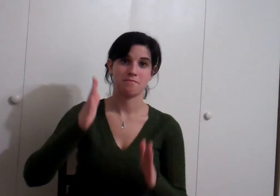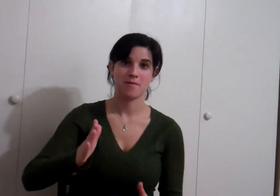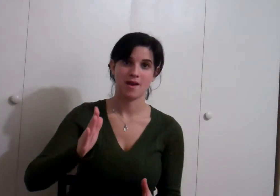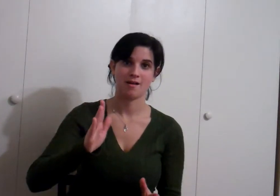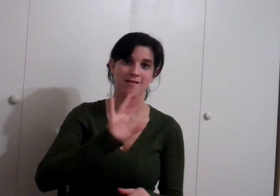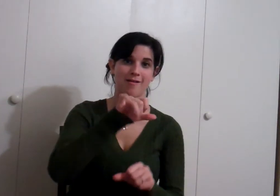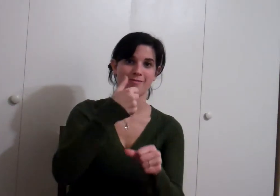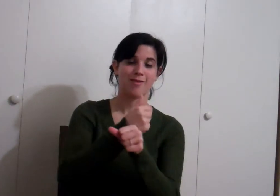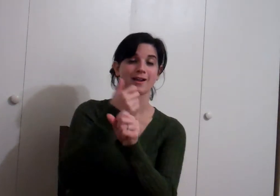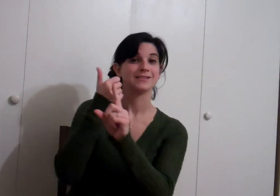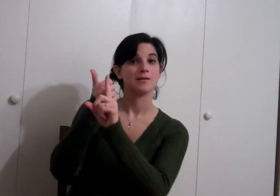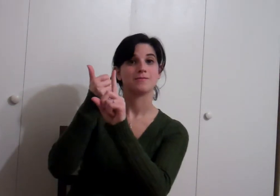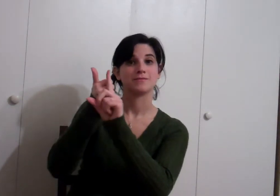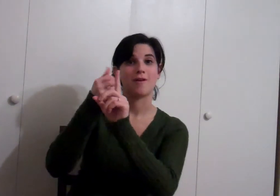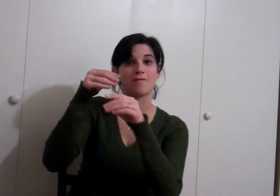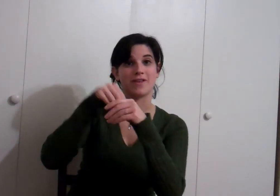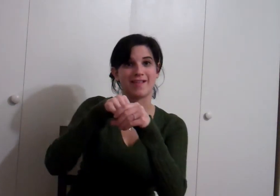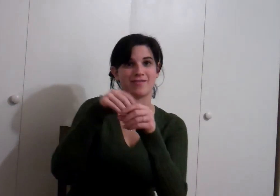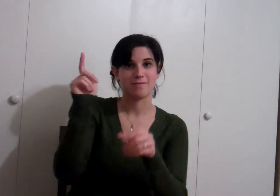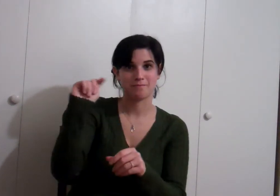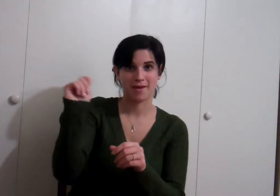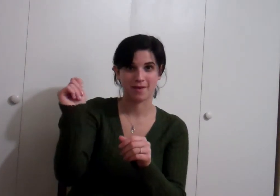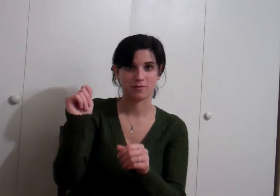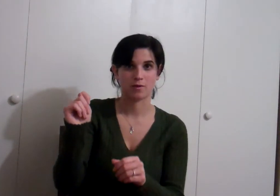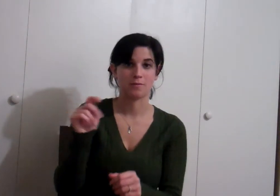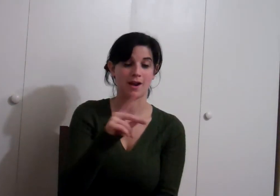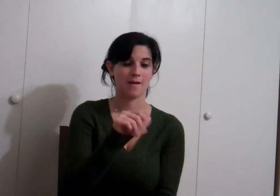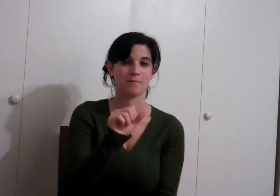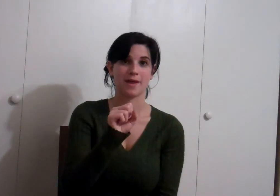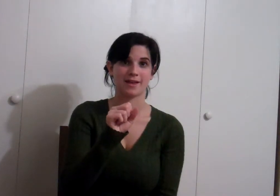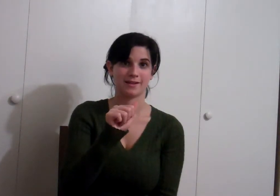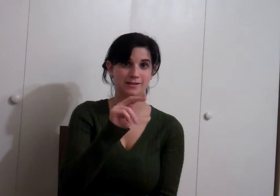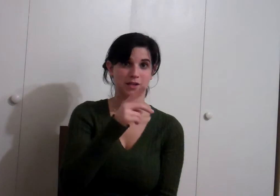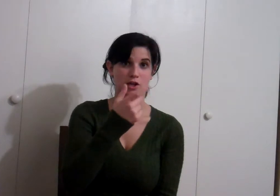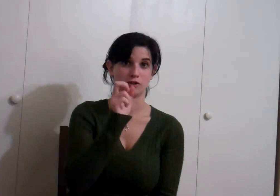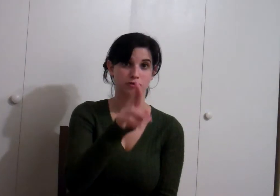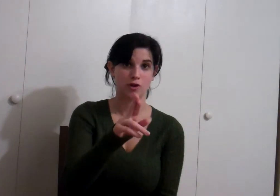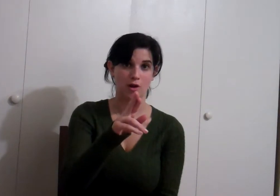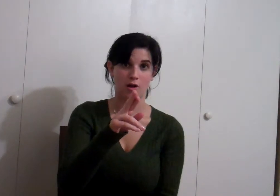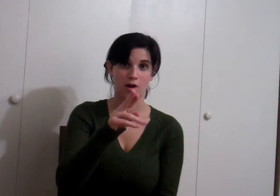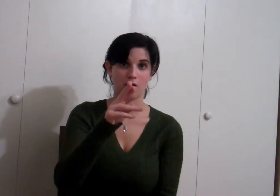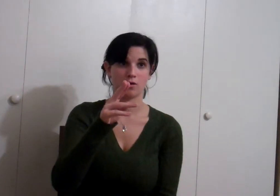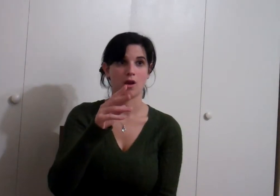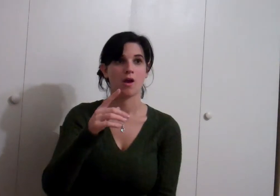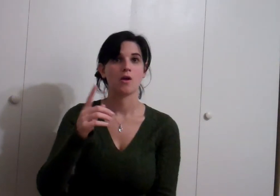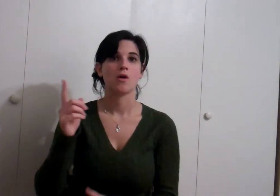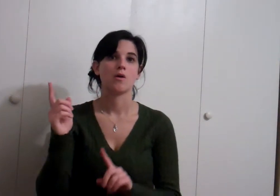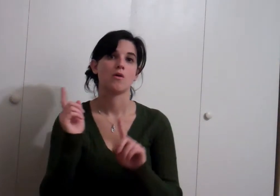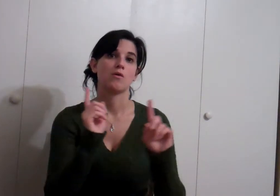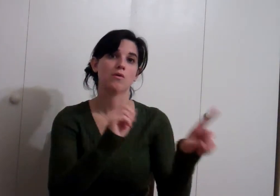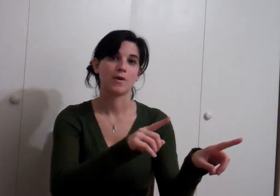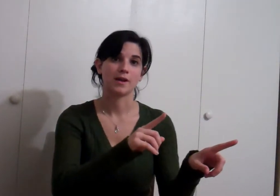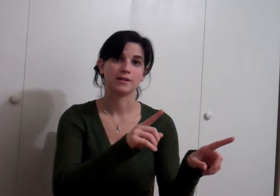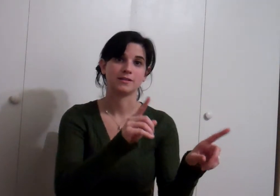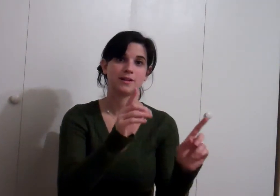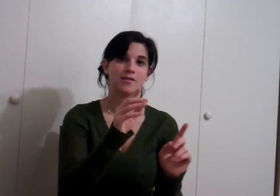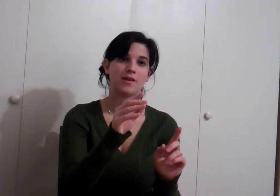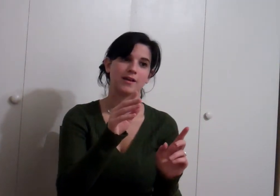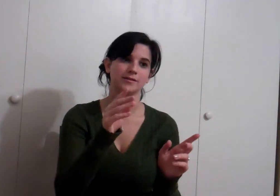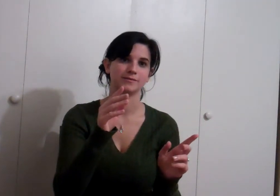heard him banging on the door went to tell the other pilot he was trapped, which led to the panicked co-pilot alerting